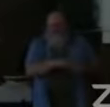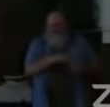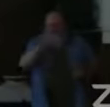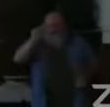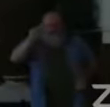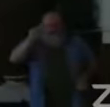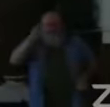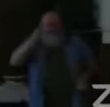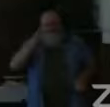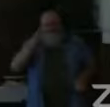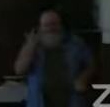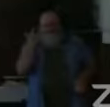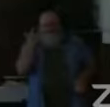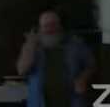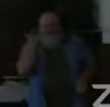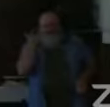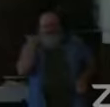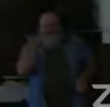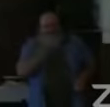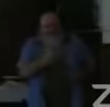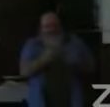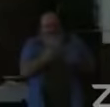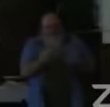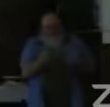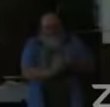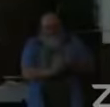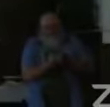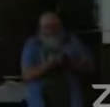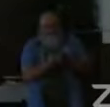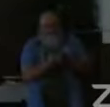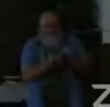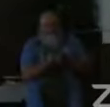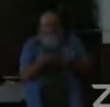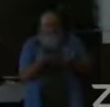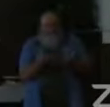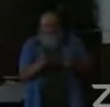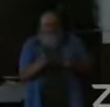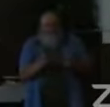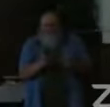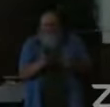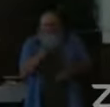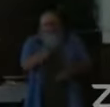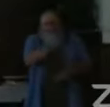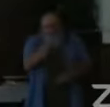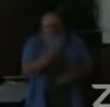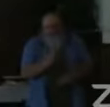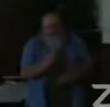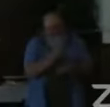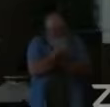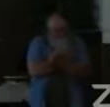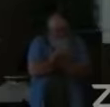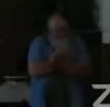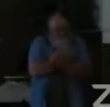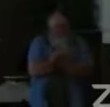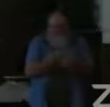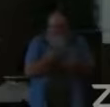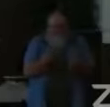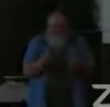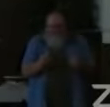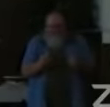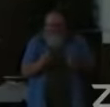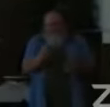of this chapter. And the title of my message is The Results of God's Love. The Results of God's